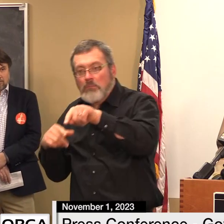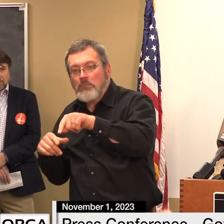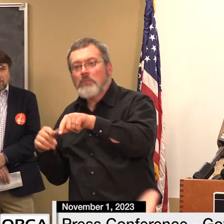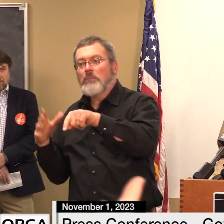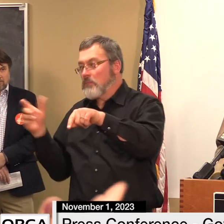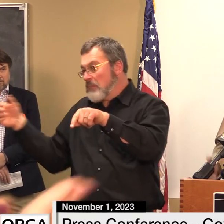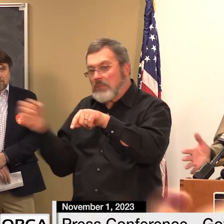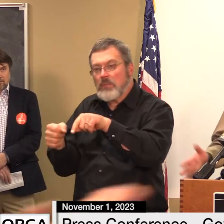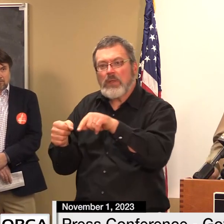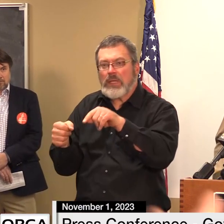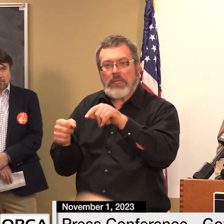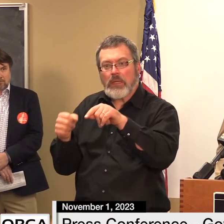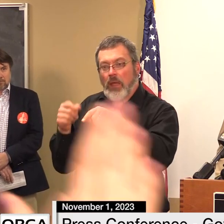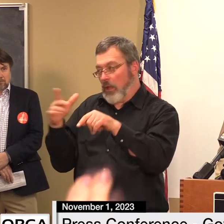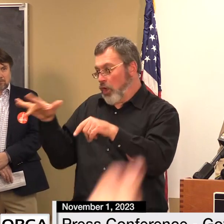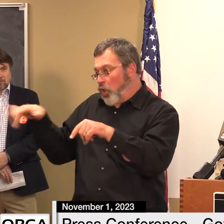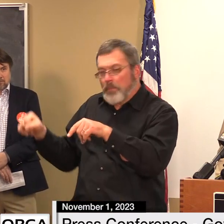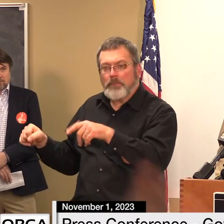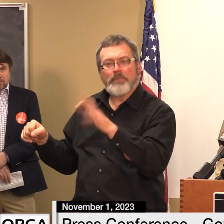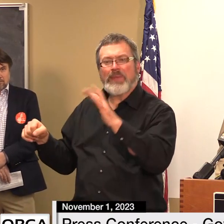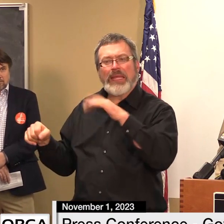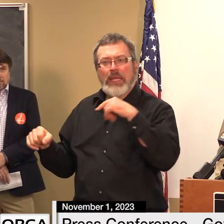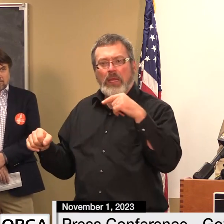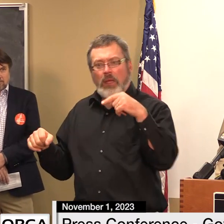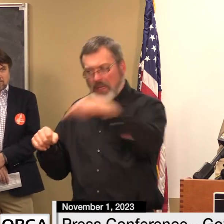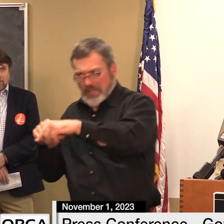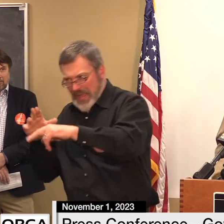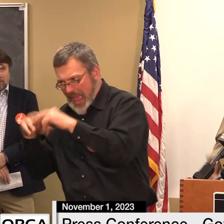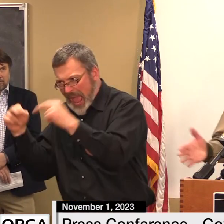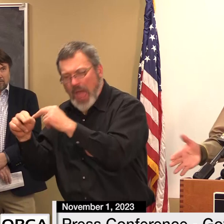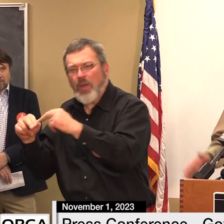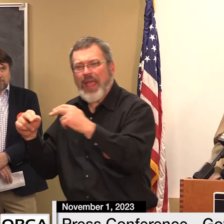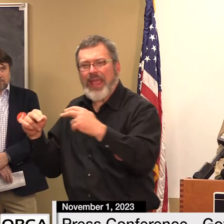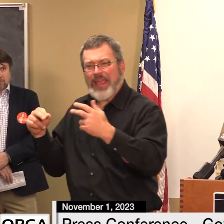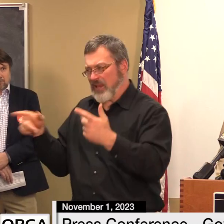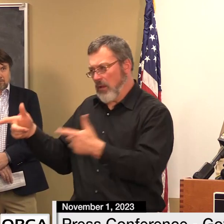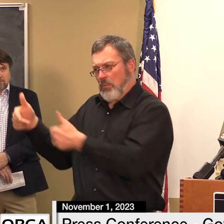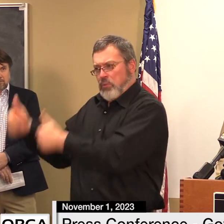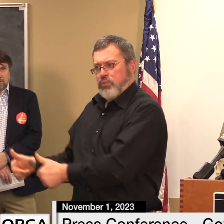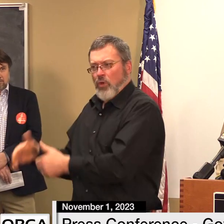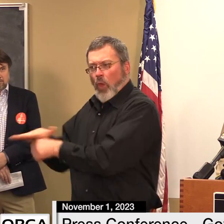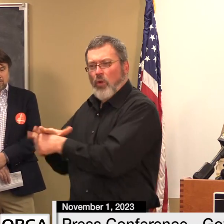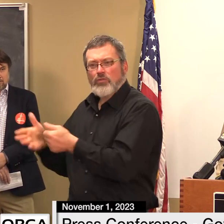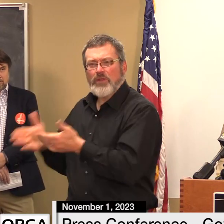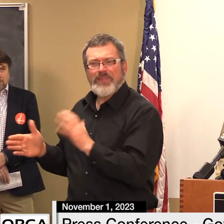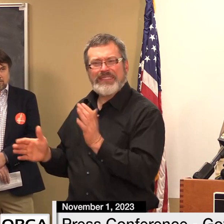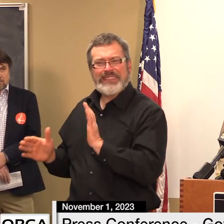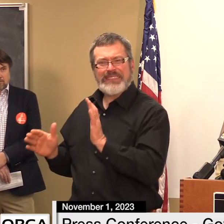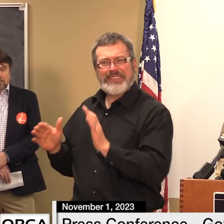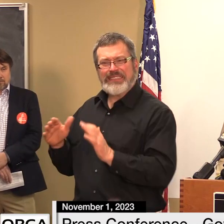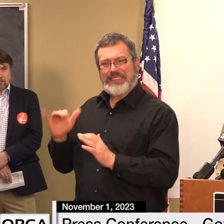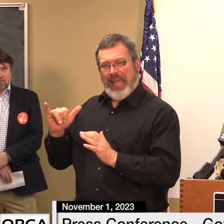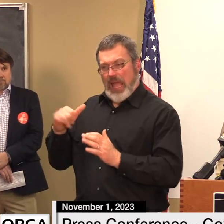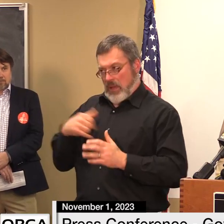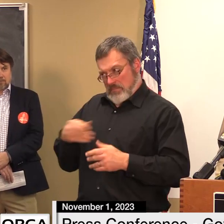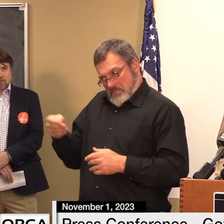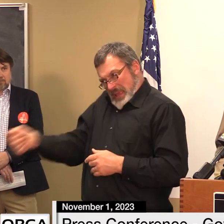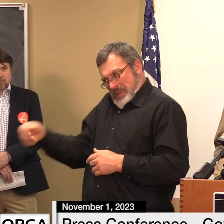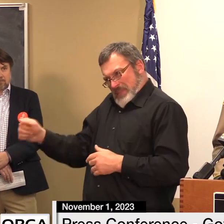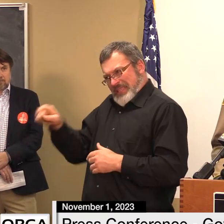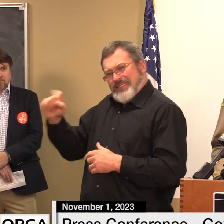the interstate. They'd rather have them answering calls for service in their communities where their taxpayers are paying for them to operate. Fines